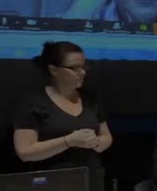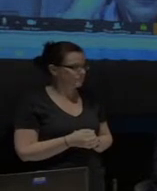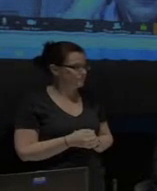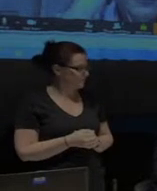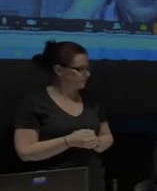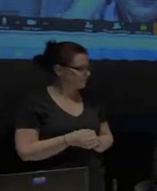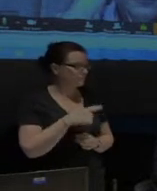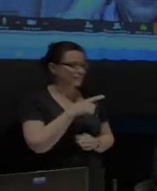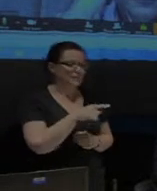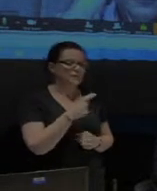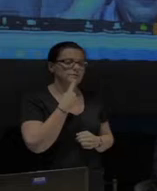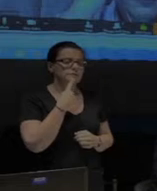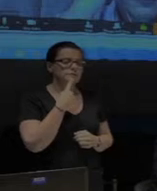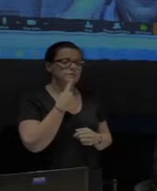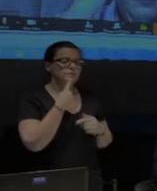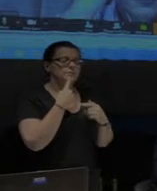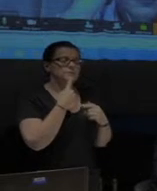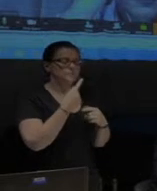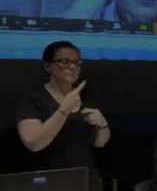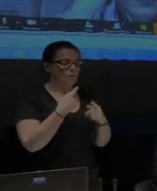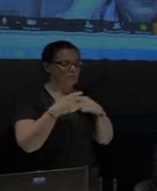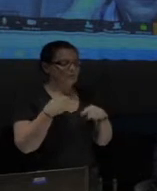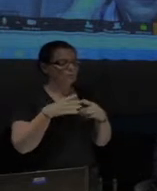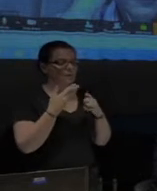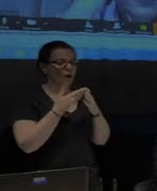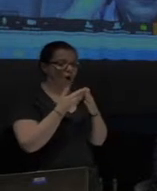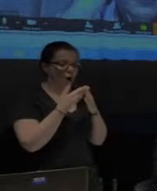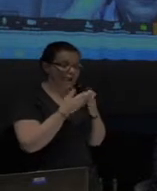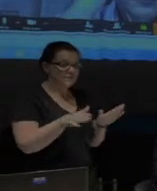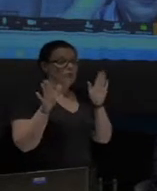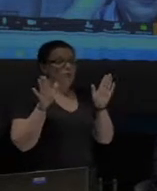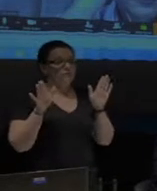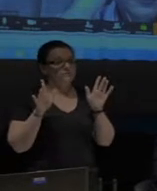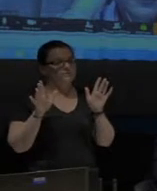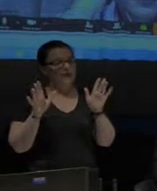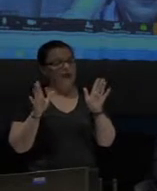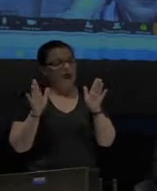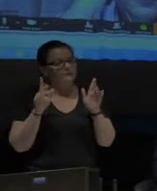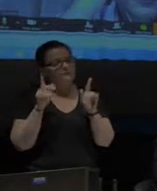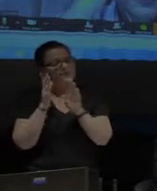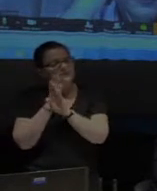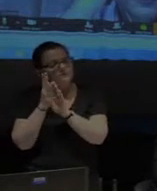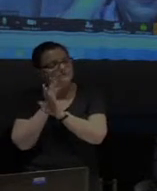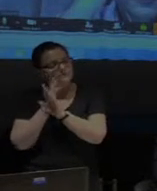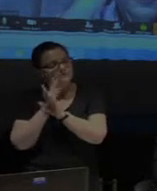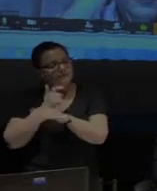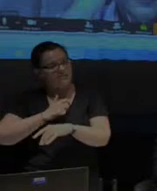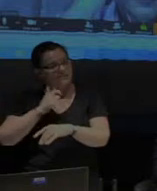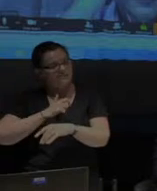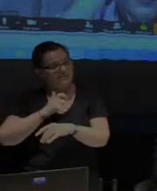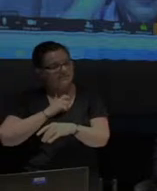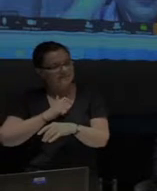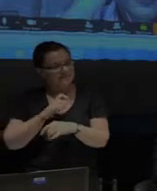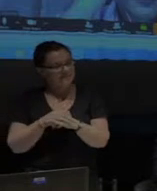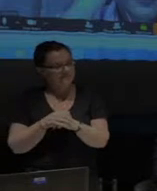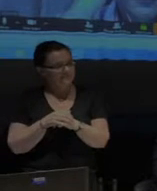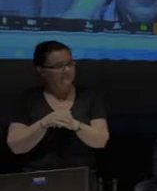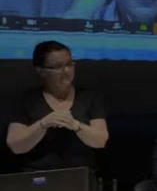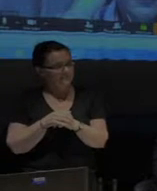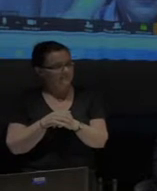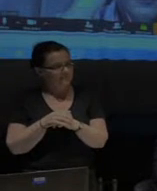about overt and not so obvious characteristics and identities, because I think, you